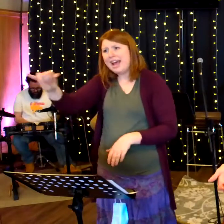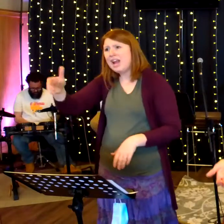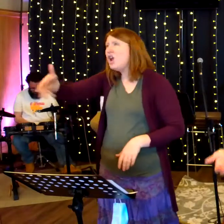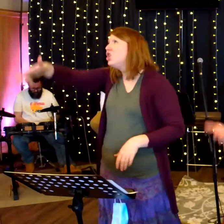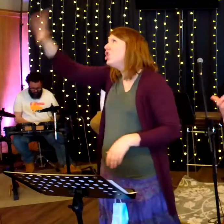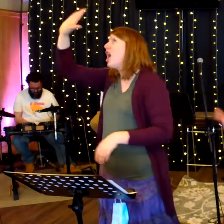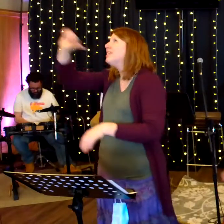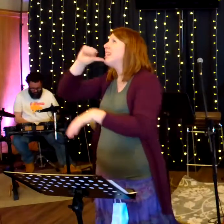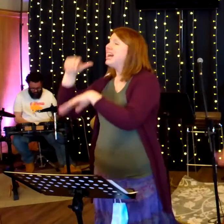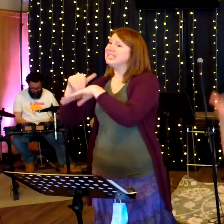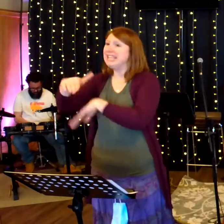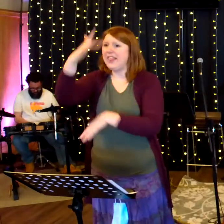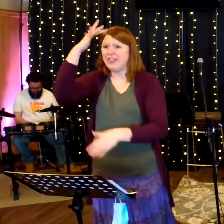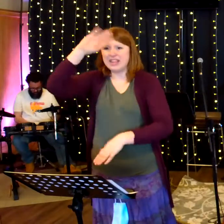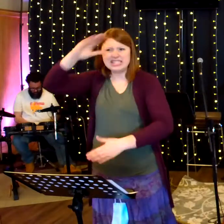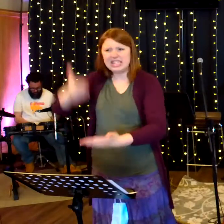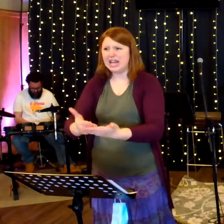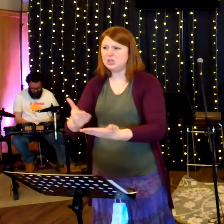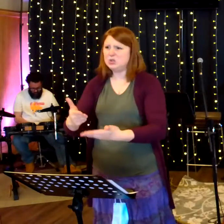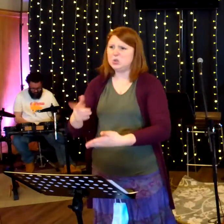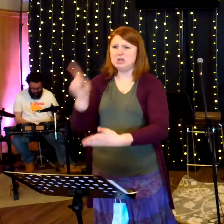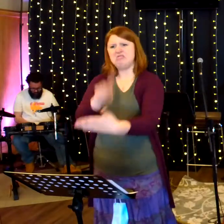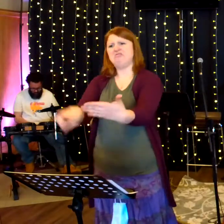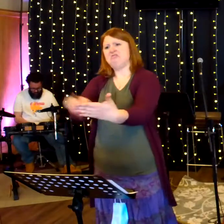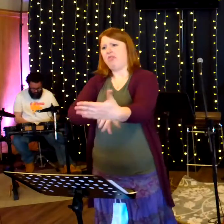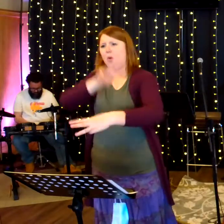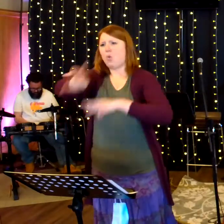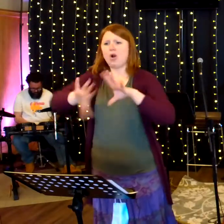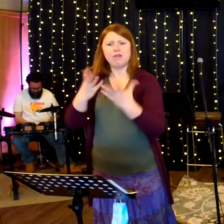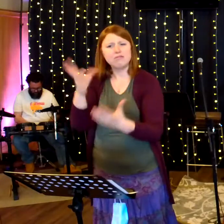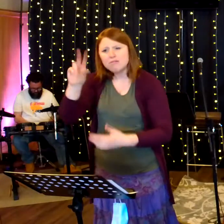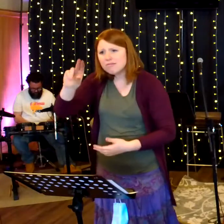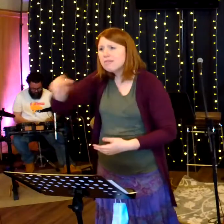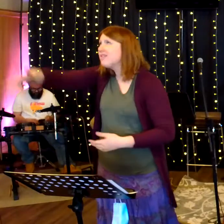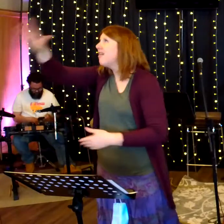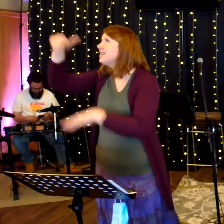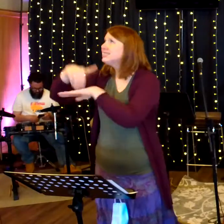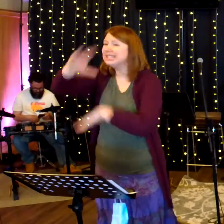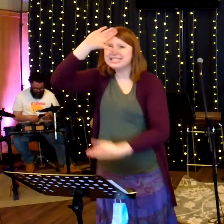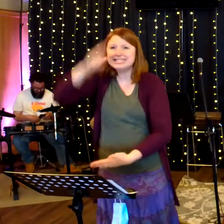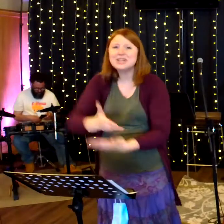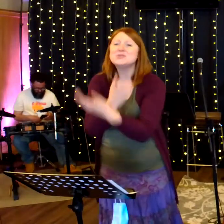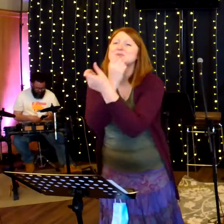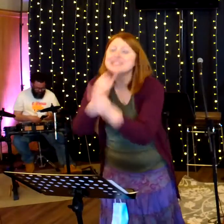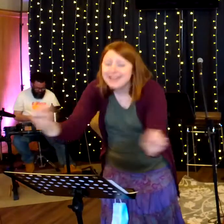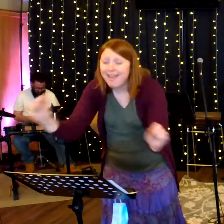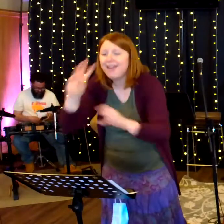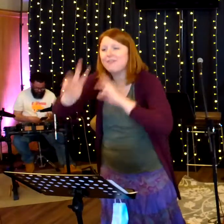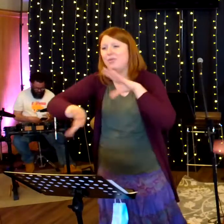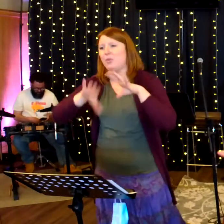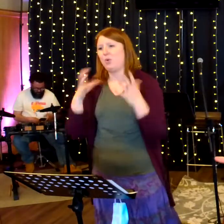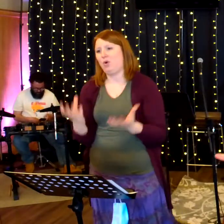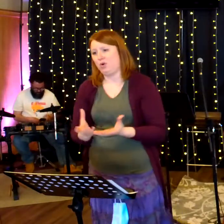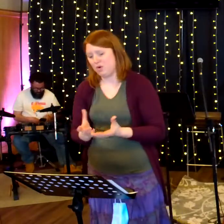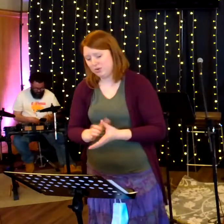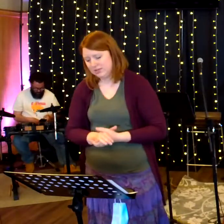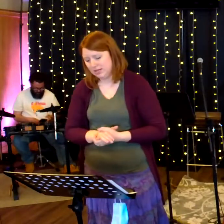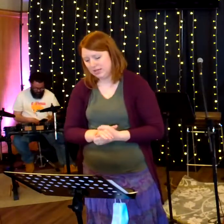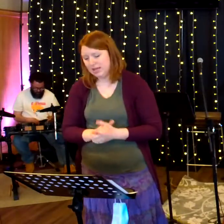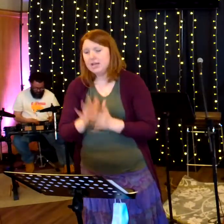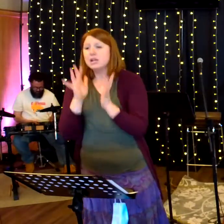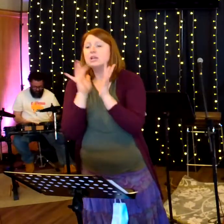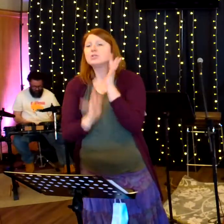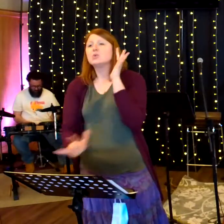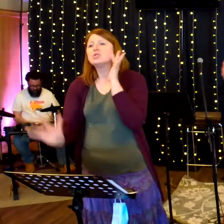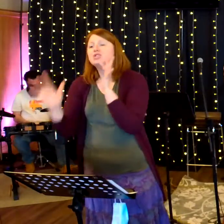send his son to condemn the world, but to save it through this action. And if that's not enough, Jesus praying for the forgiveness